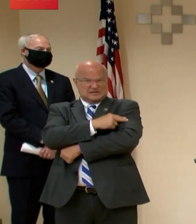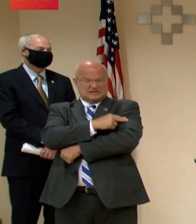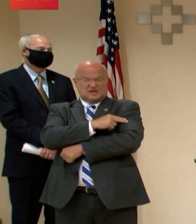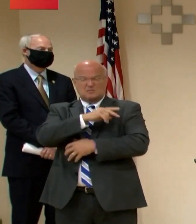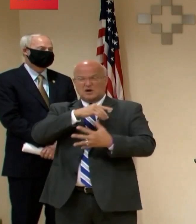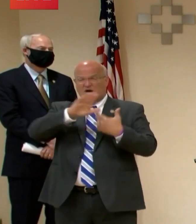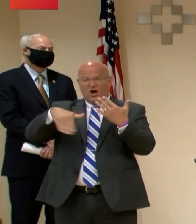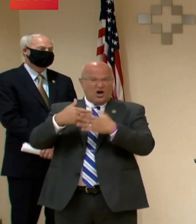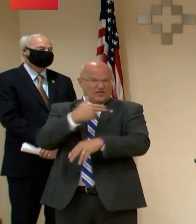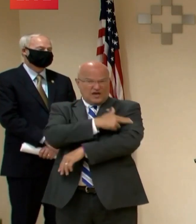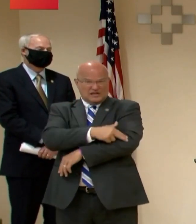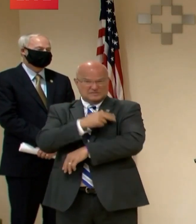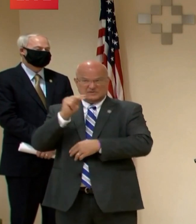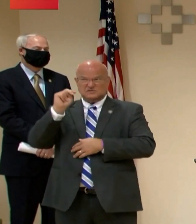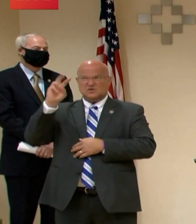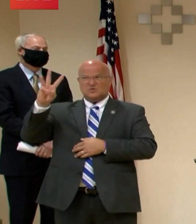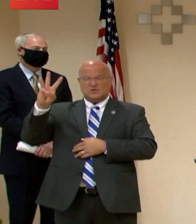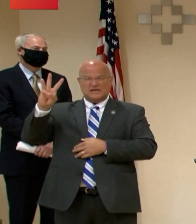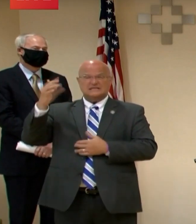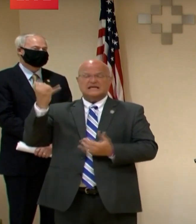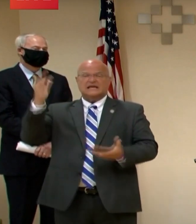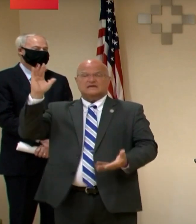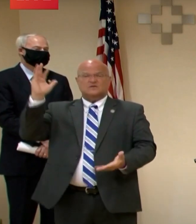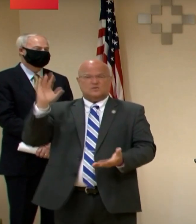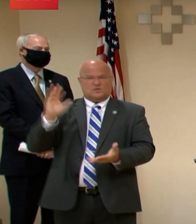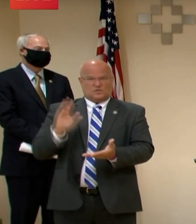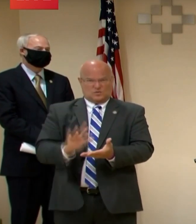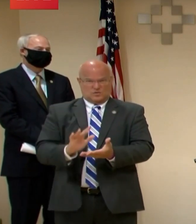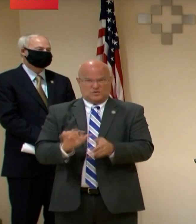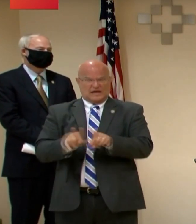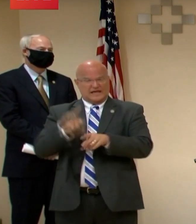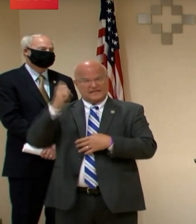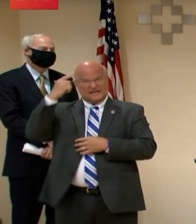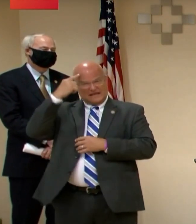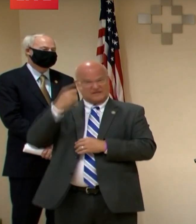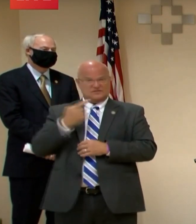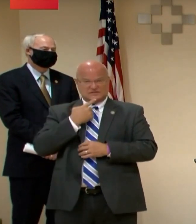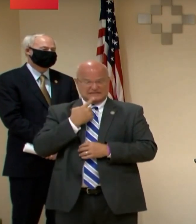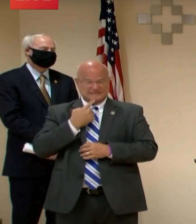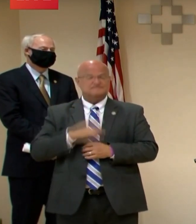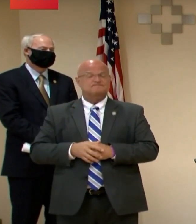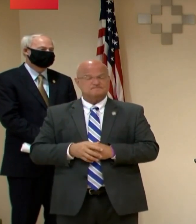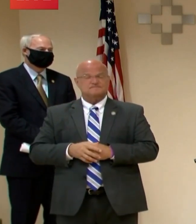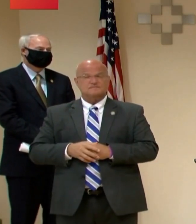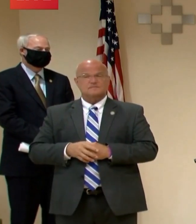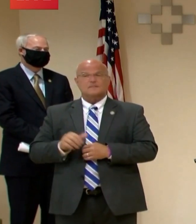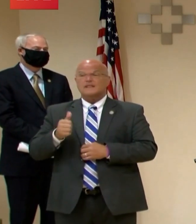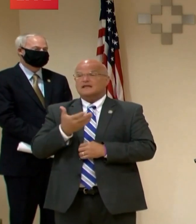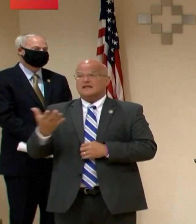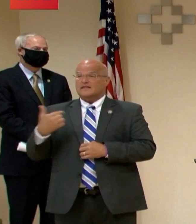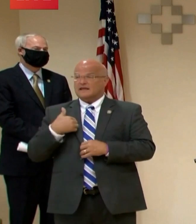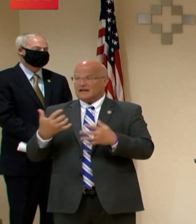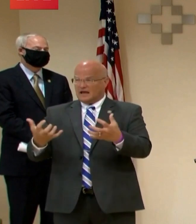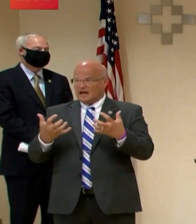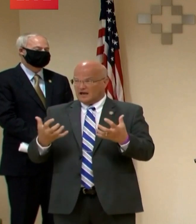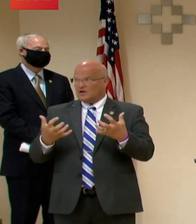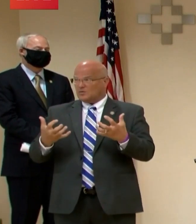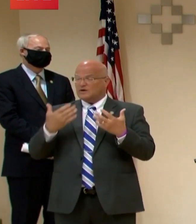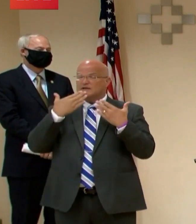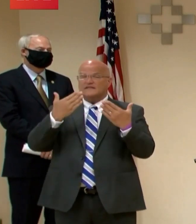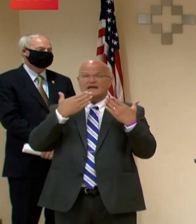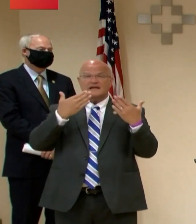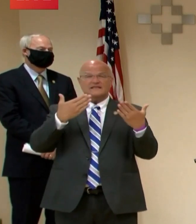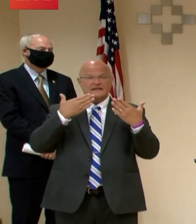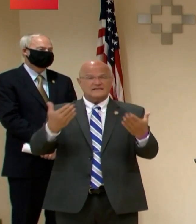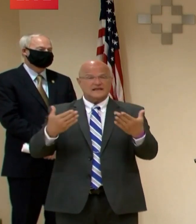the hospitals. And that number's come down quite a bit as the governor's numbers showed. Another thing, I would like to thank